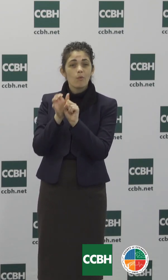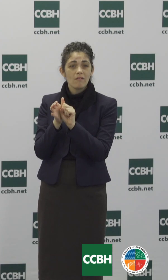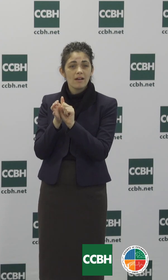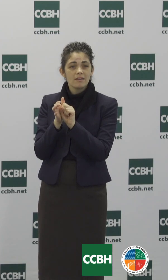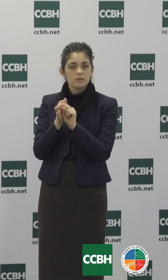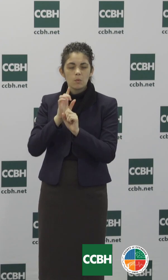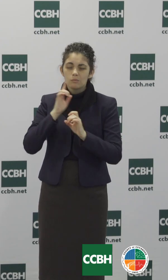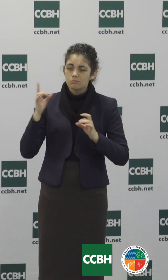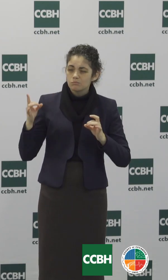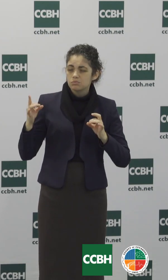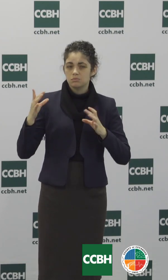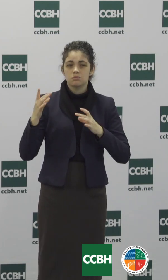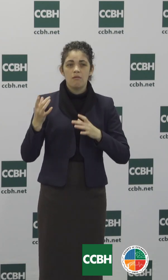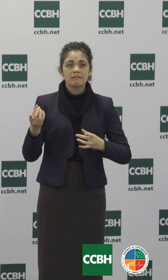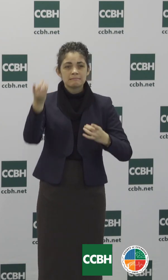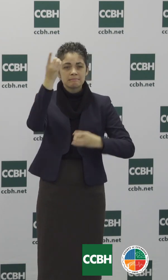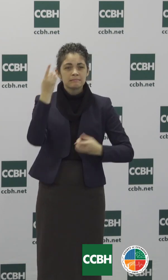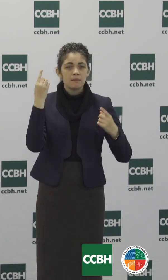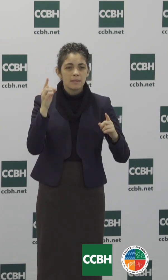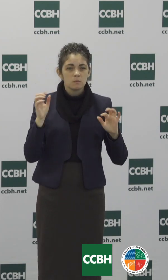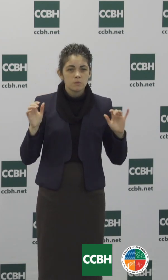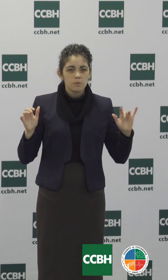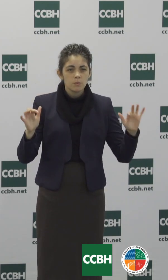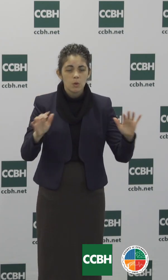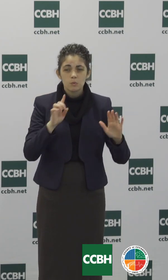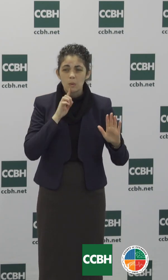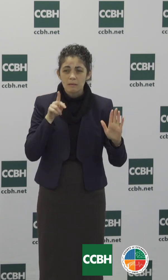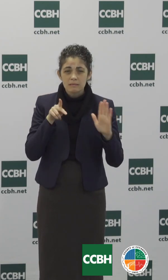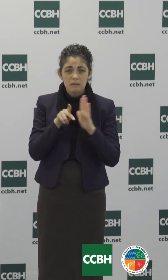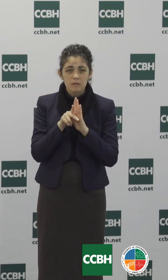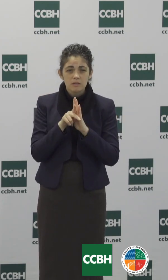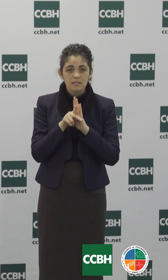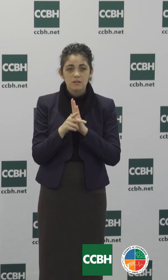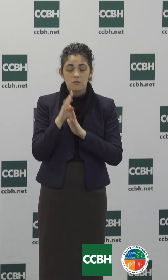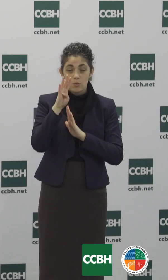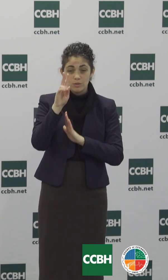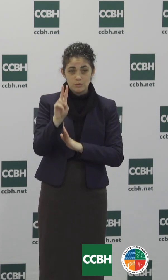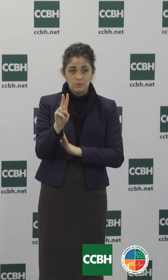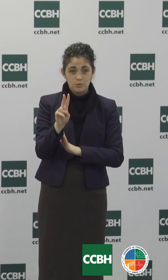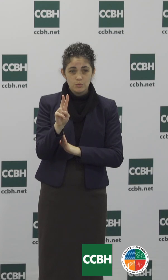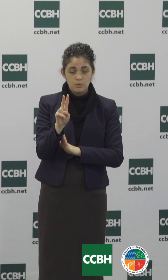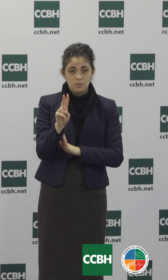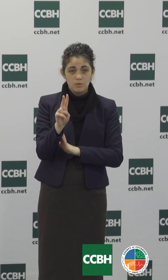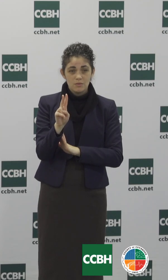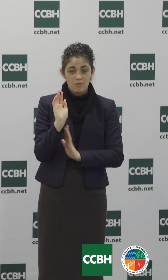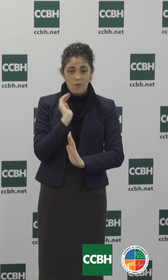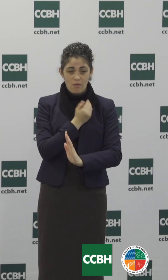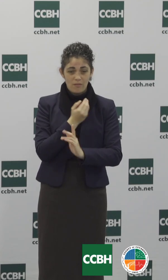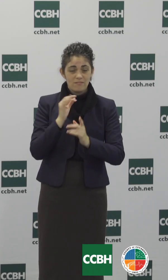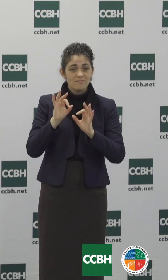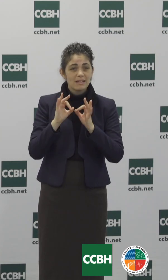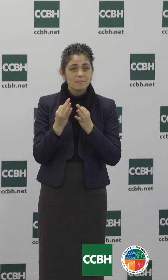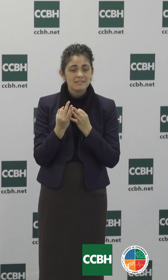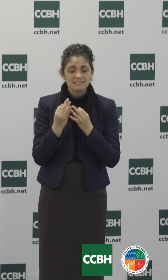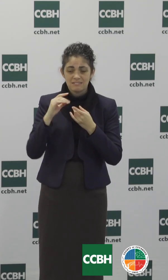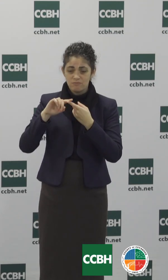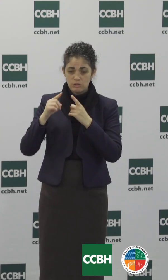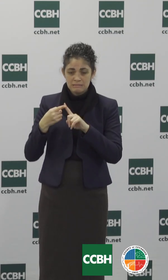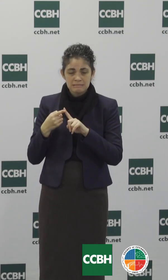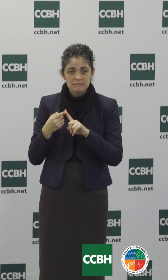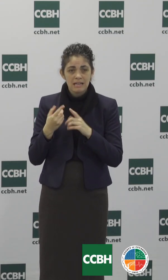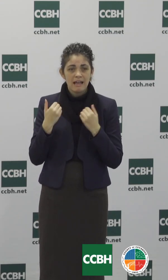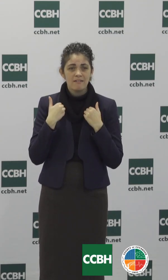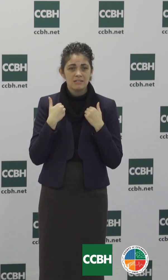terrible disease. It's a killer. So far, 42 of our family members and friends